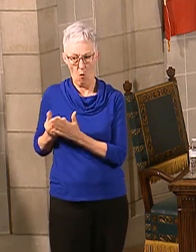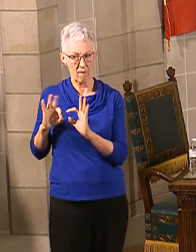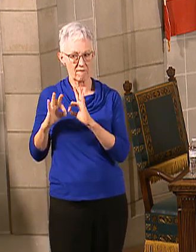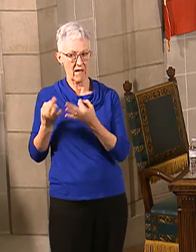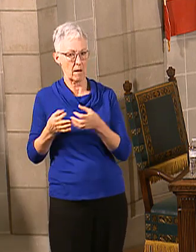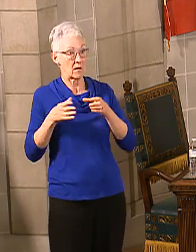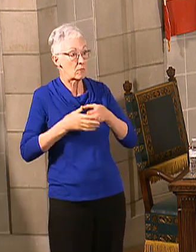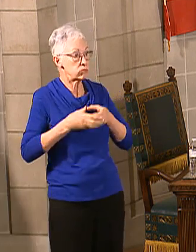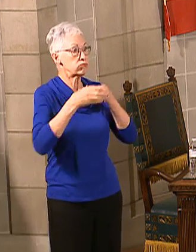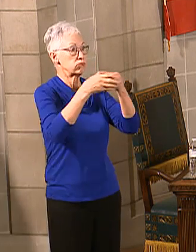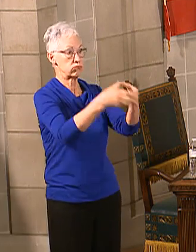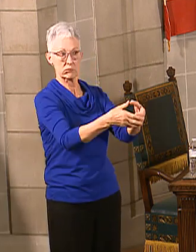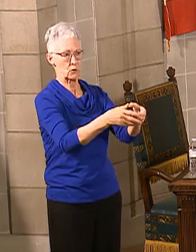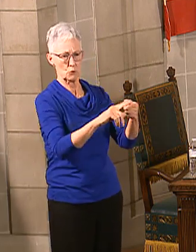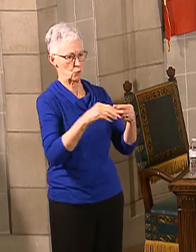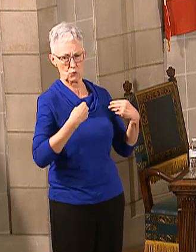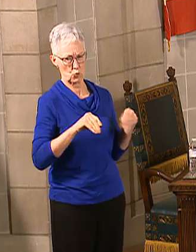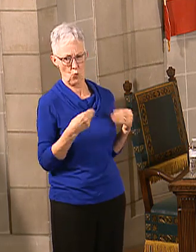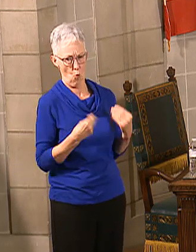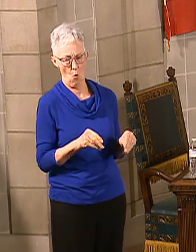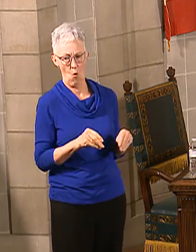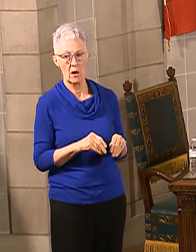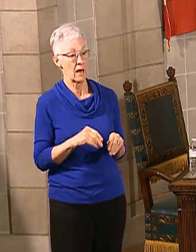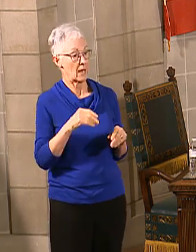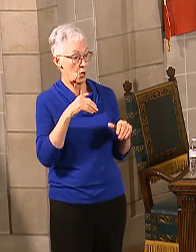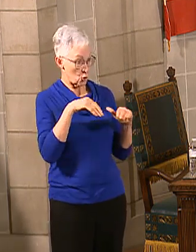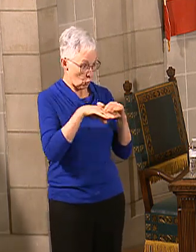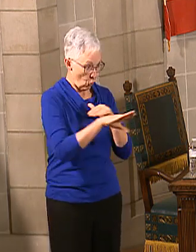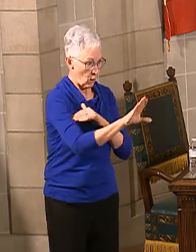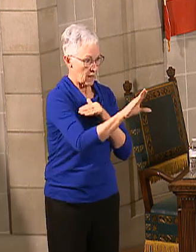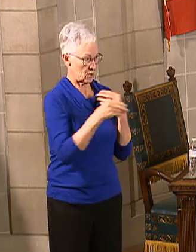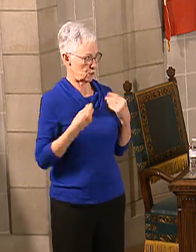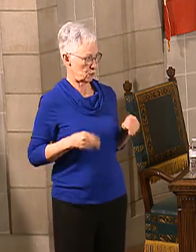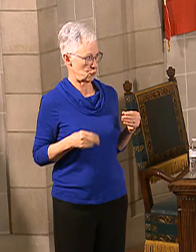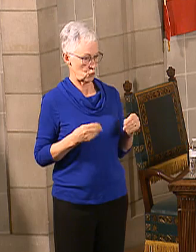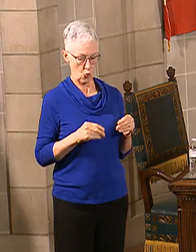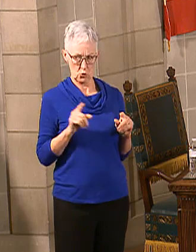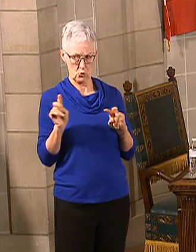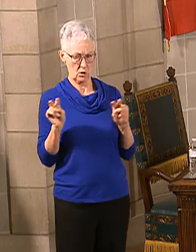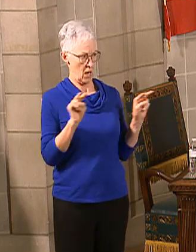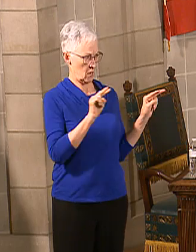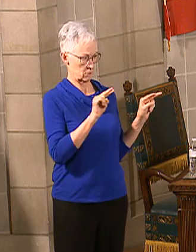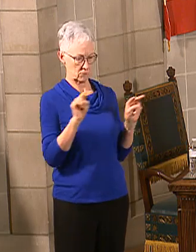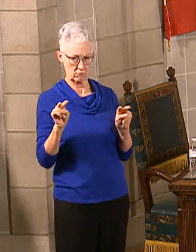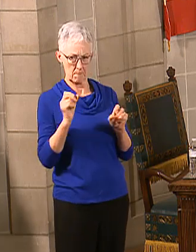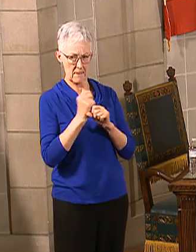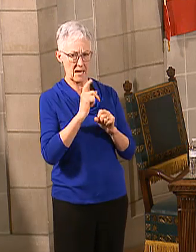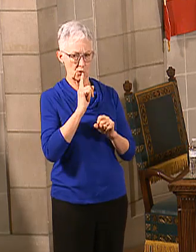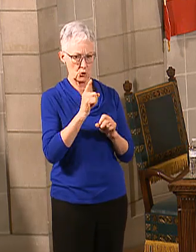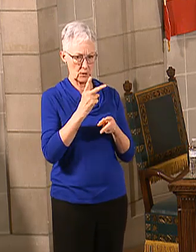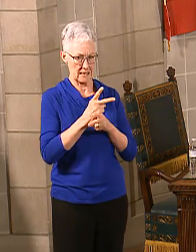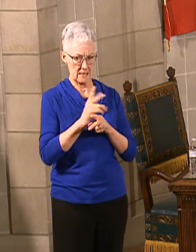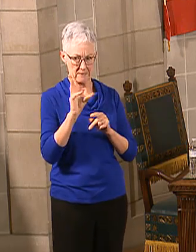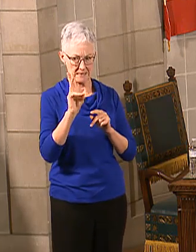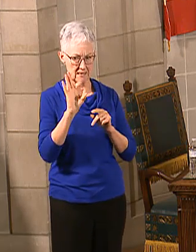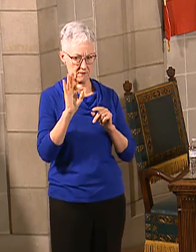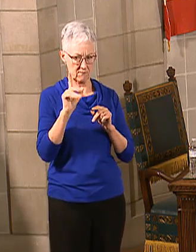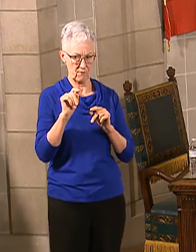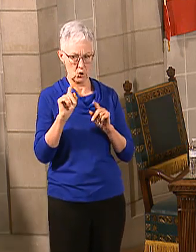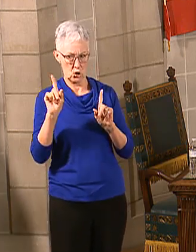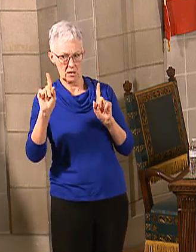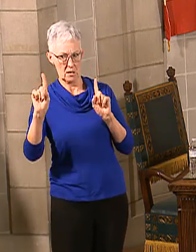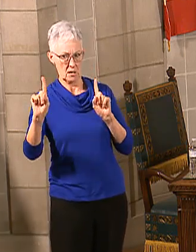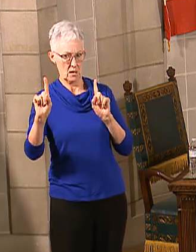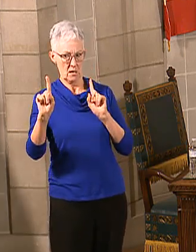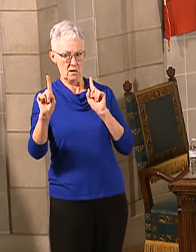store, keep your distance from other customers. Make sure that you're staying that 6-foot distance in the checkout line. All those sorts of things.